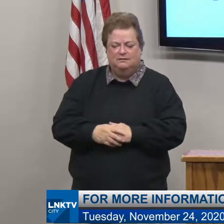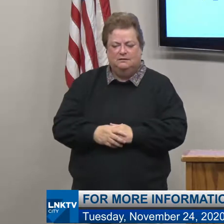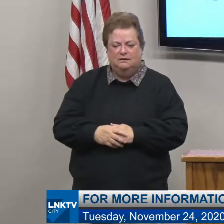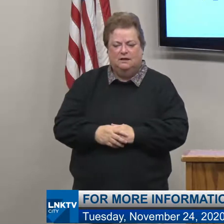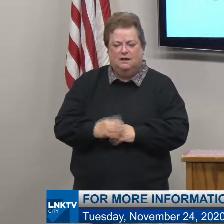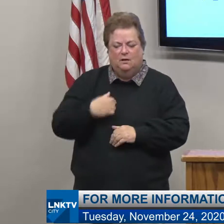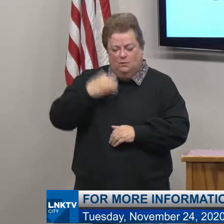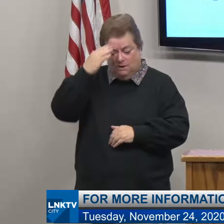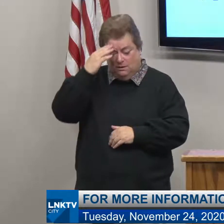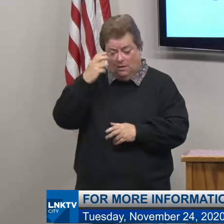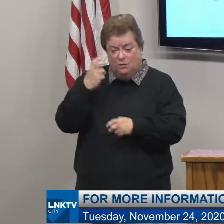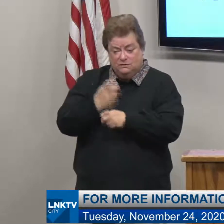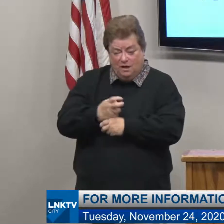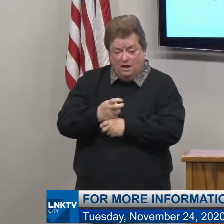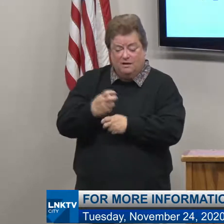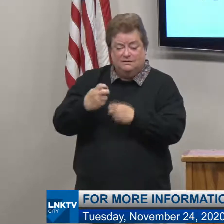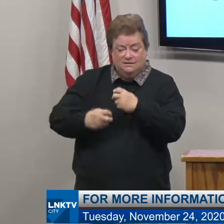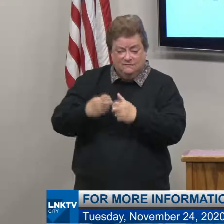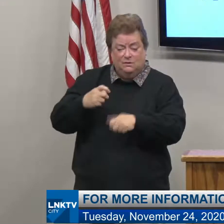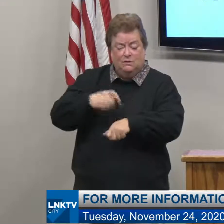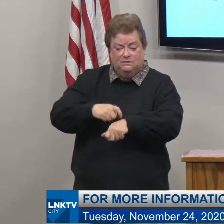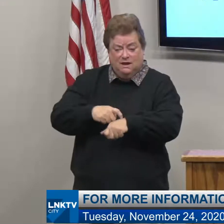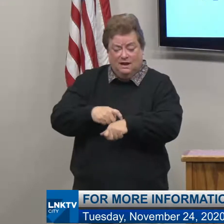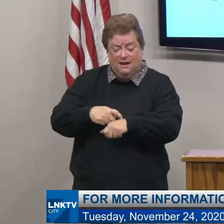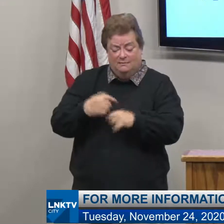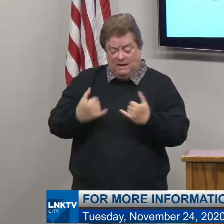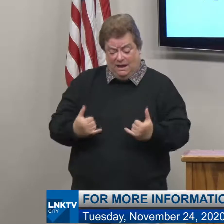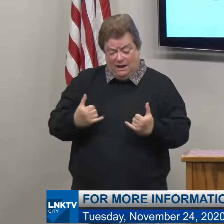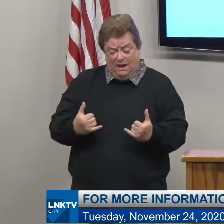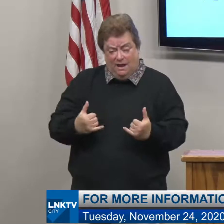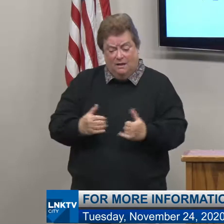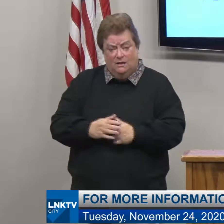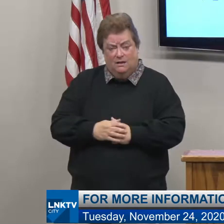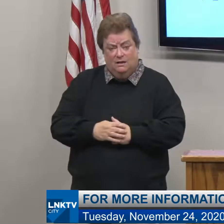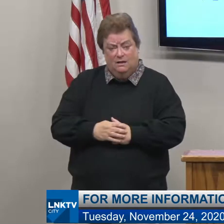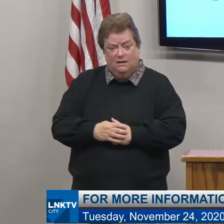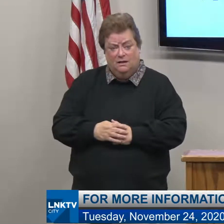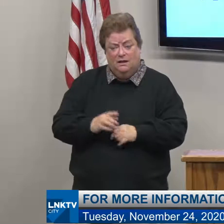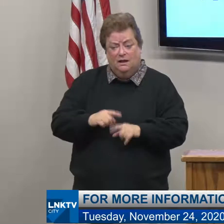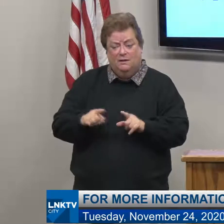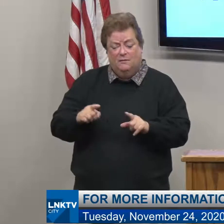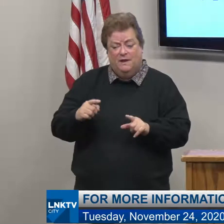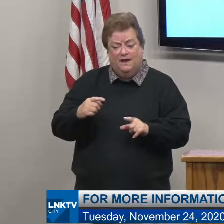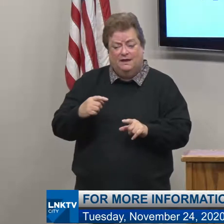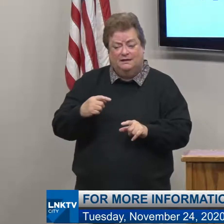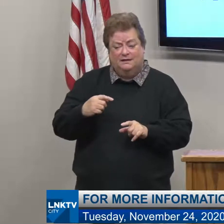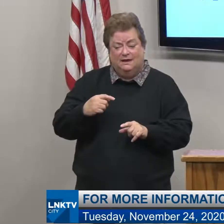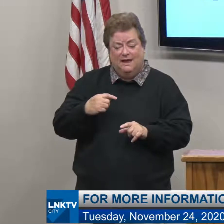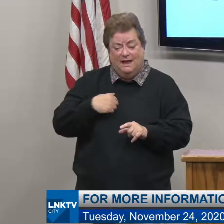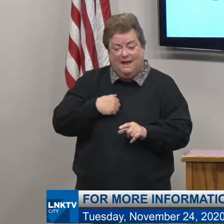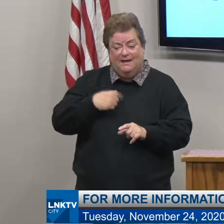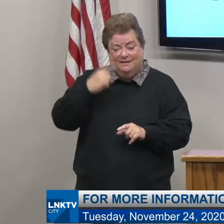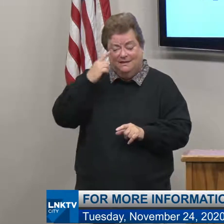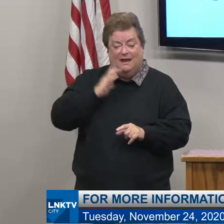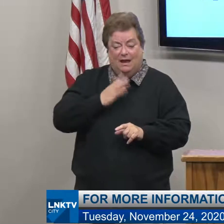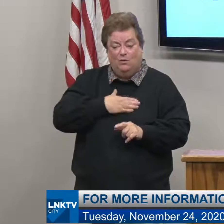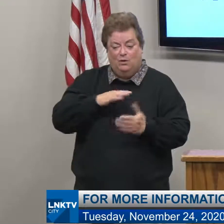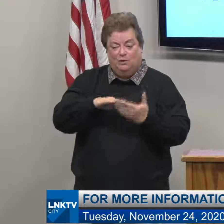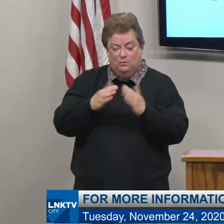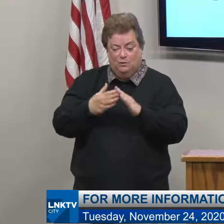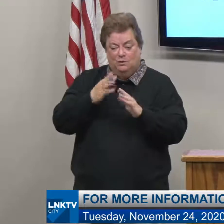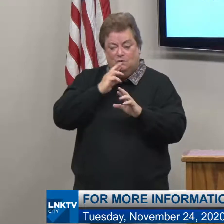hard and it's been a difficult time now, but I see signs of our community's responses.